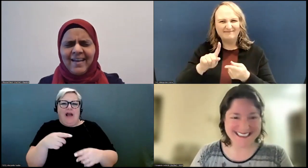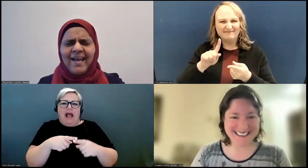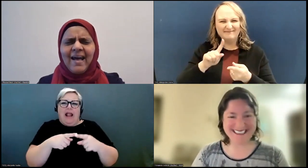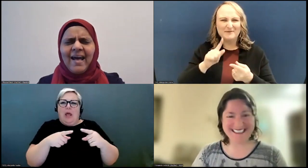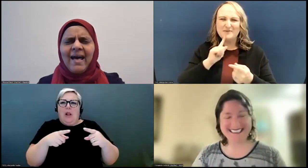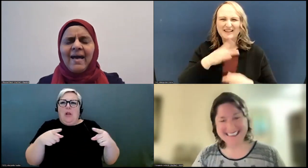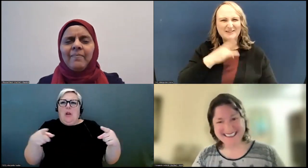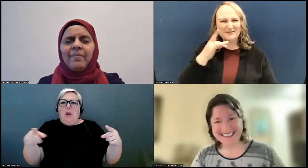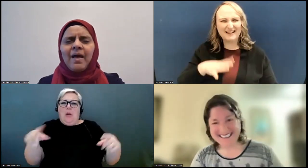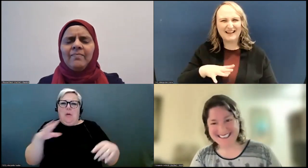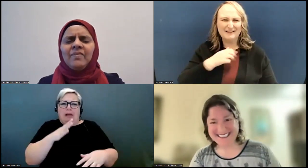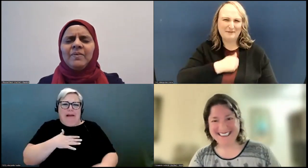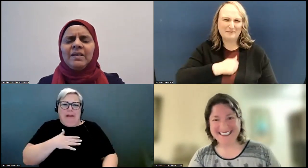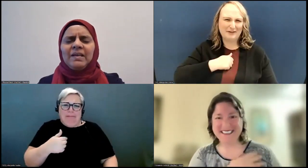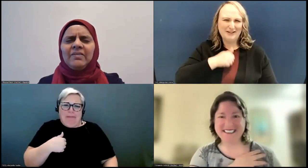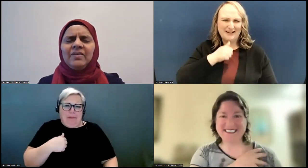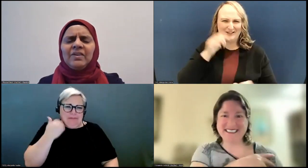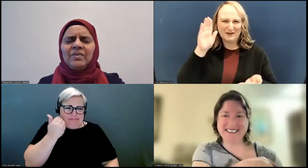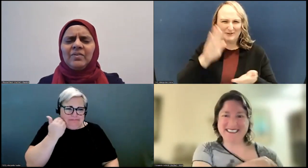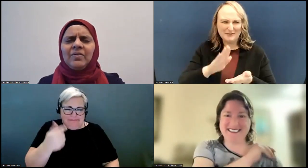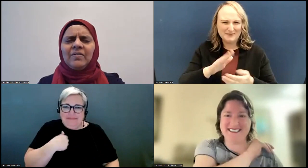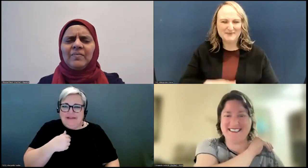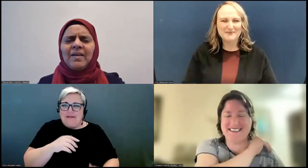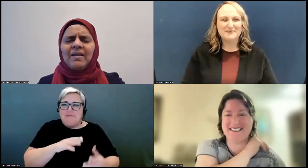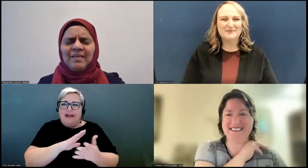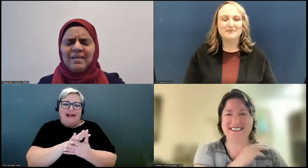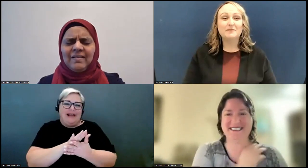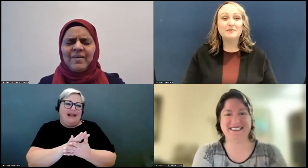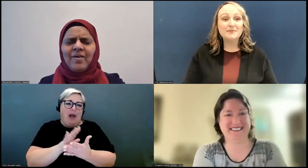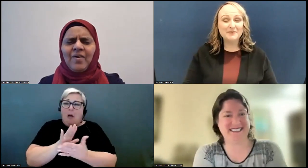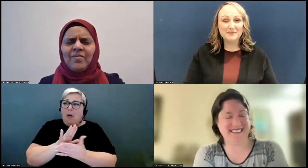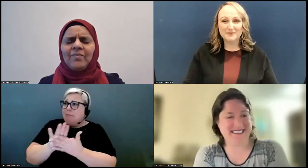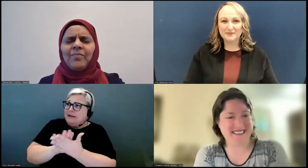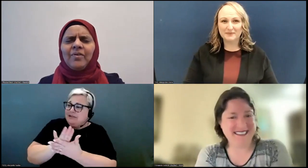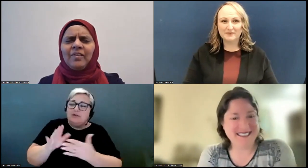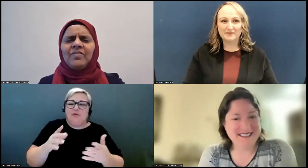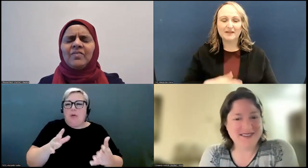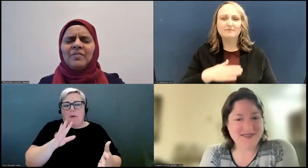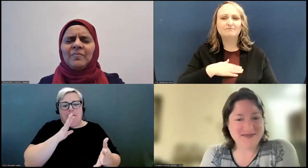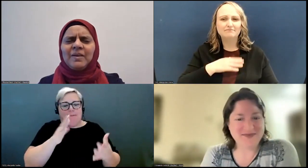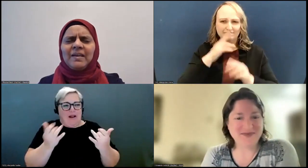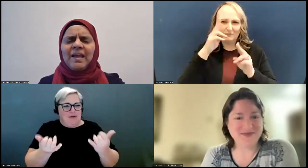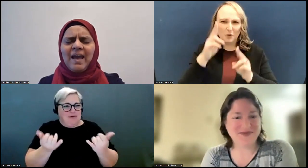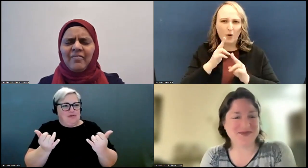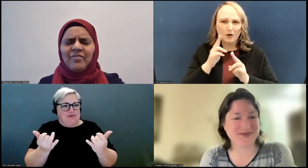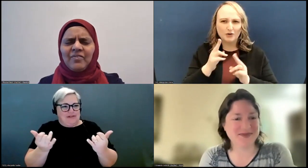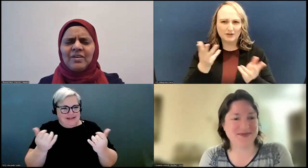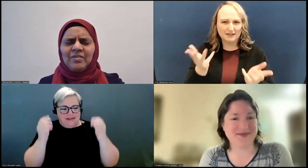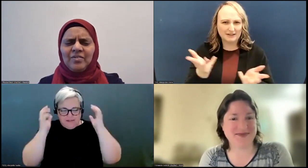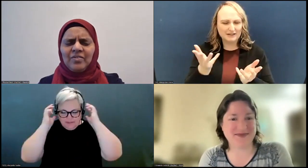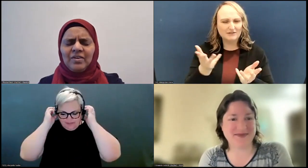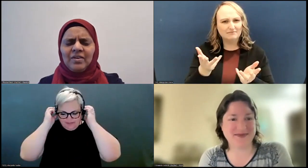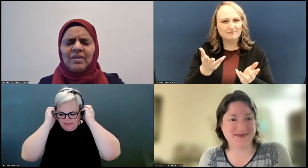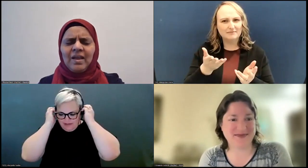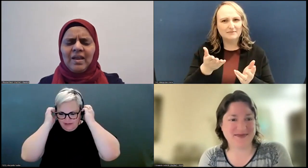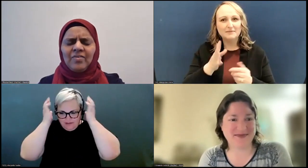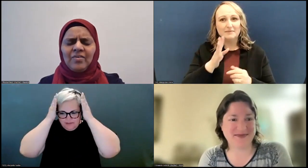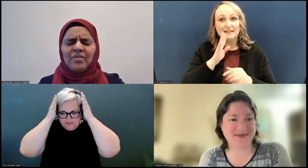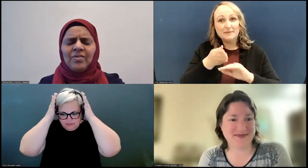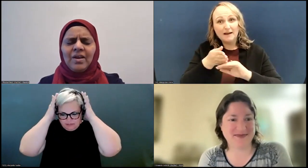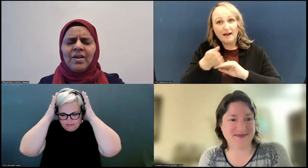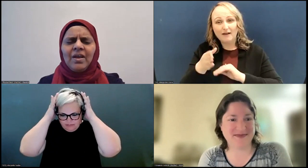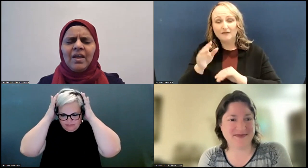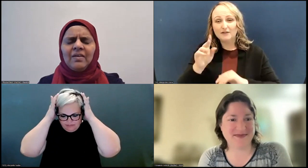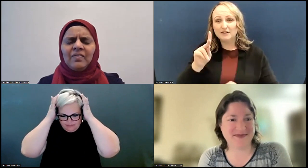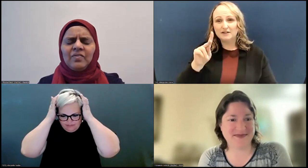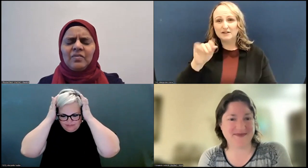there. I'm speaking to you. It's my honor and privilege to speak after Kirsten and